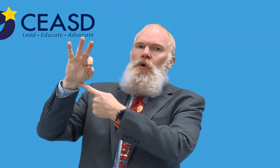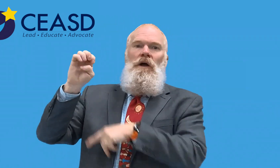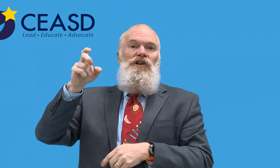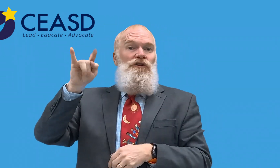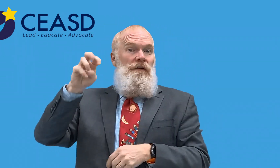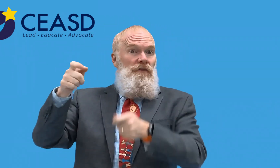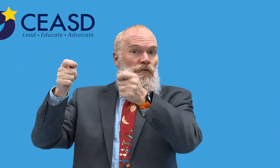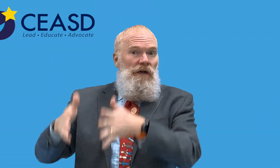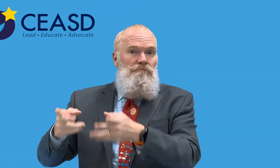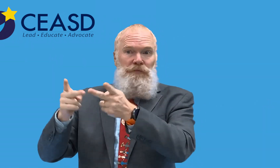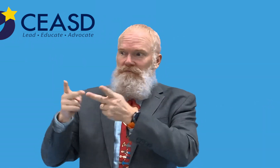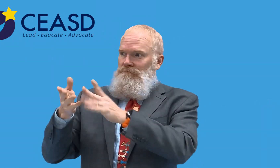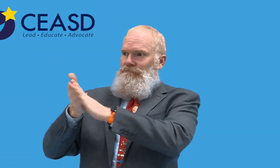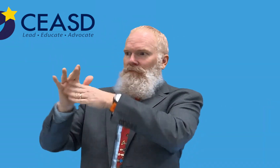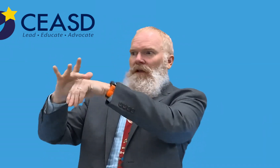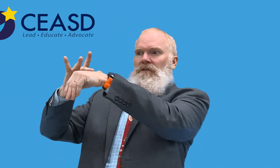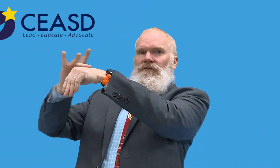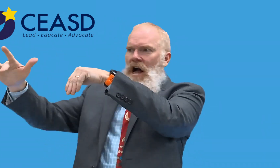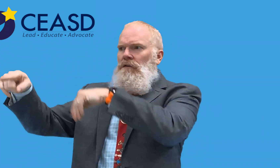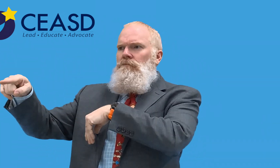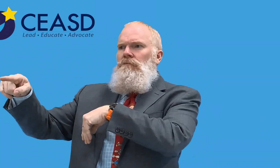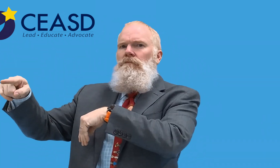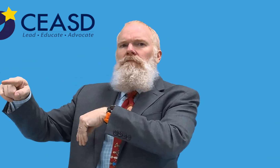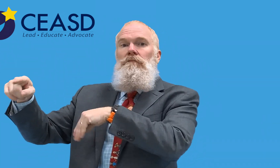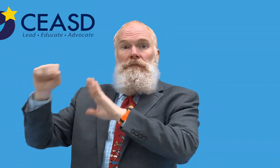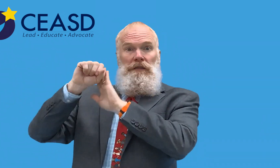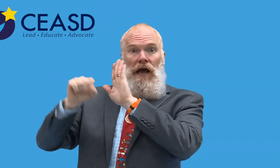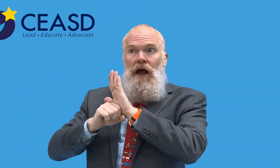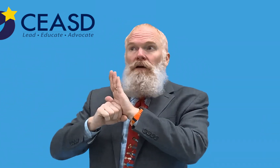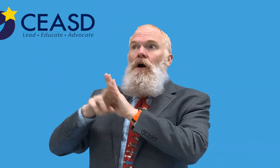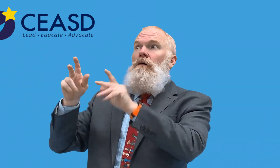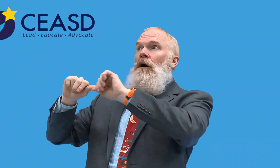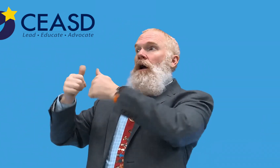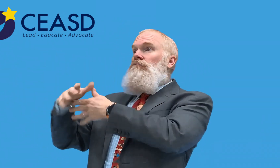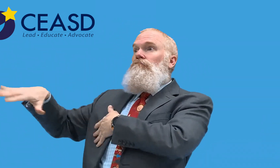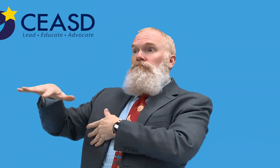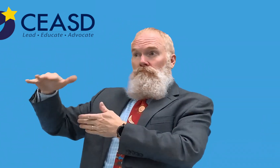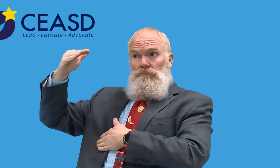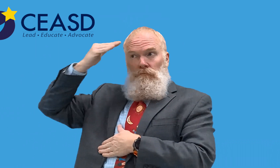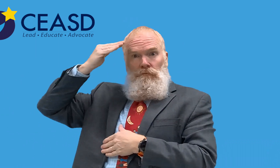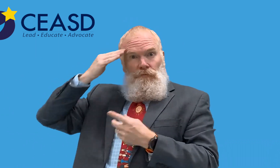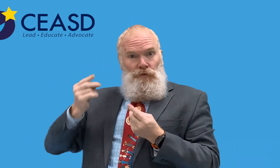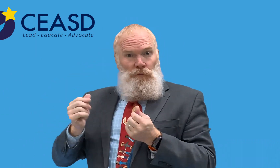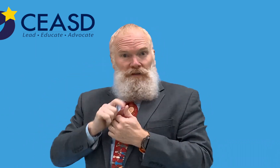arises when a superintendent or executive director position becomes vacant. The state or governing